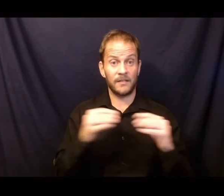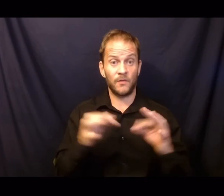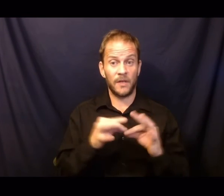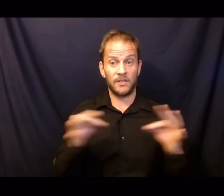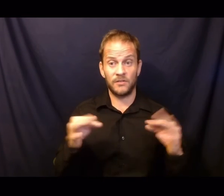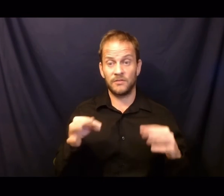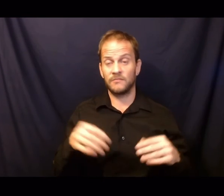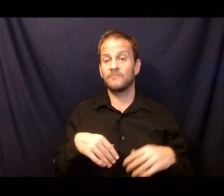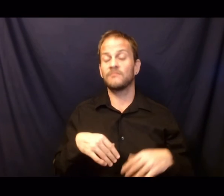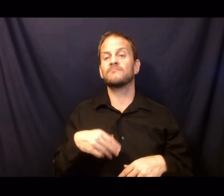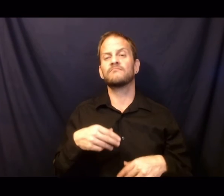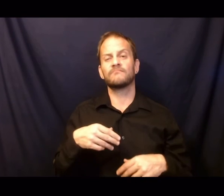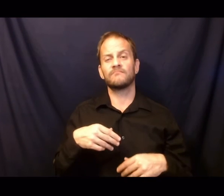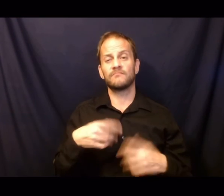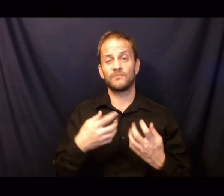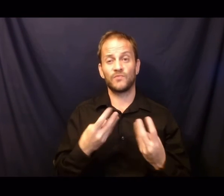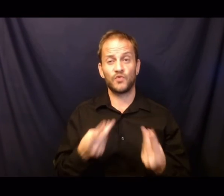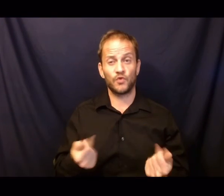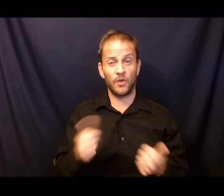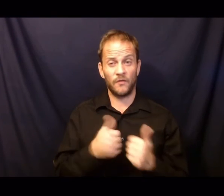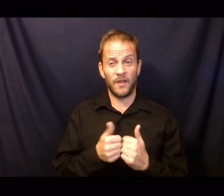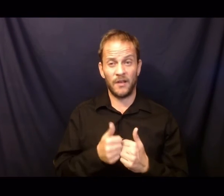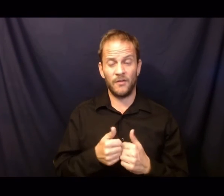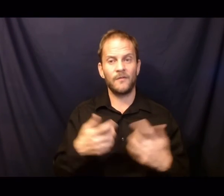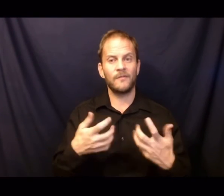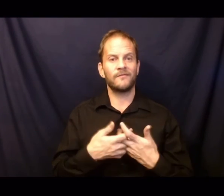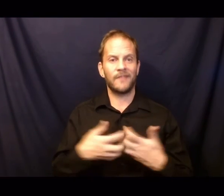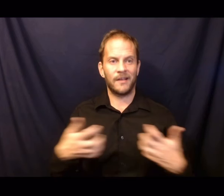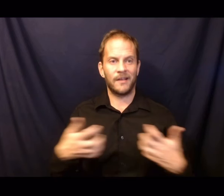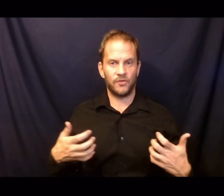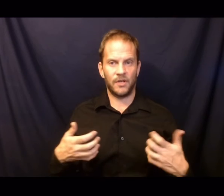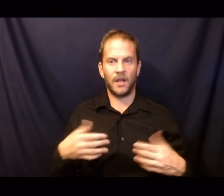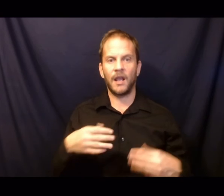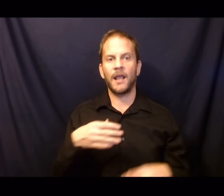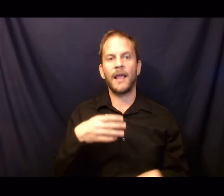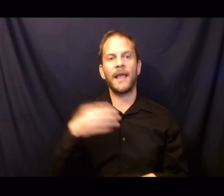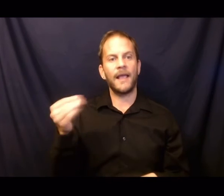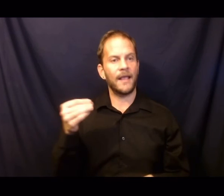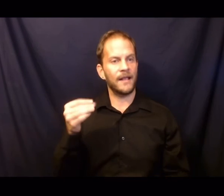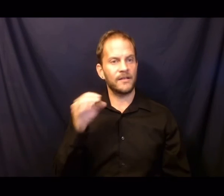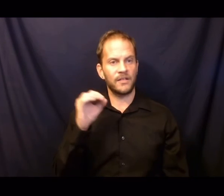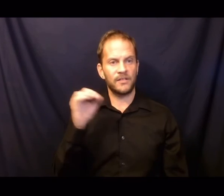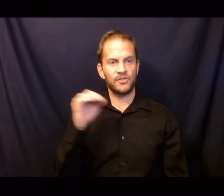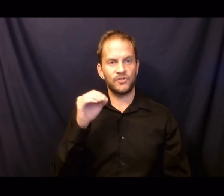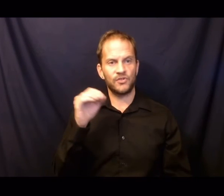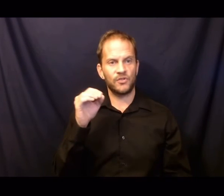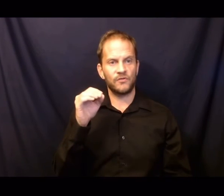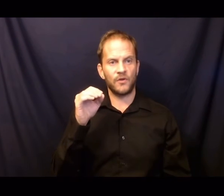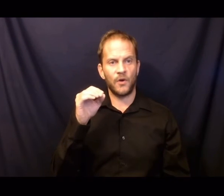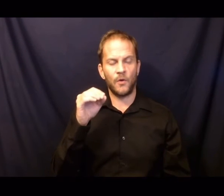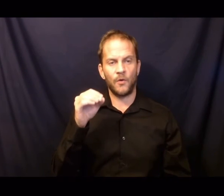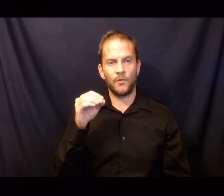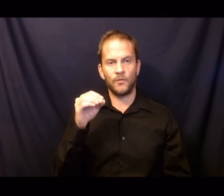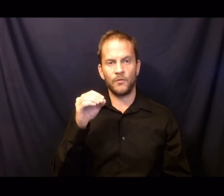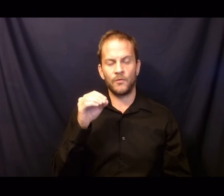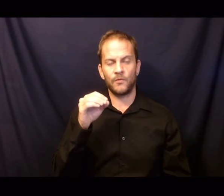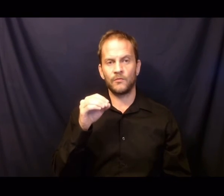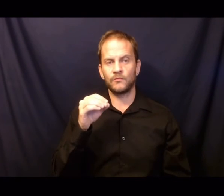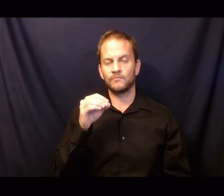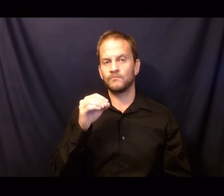property. So the factoring method we're going to use here for that expression is factoring by grouping, because what we have here is a 3rd